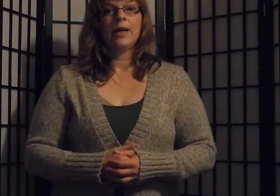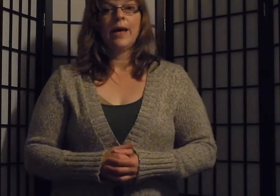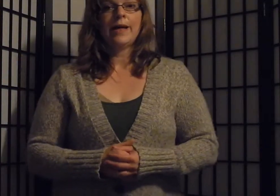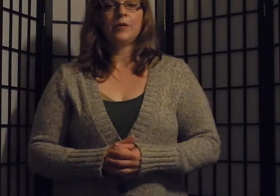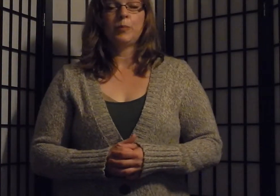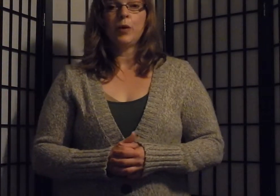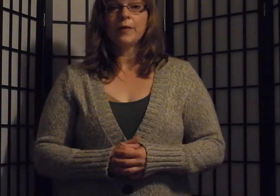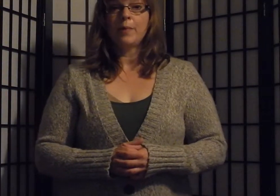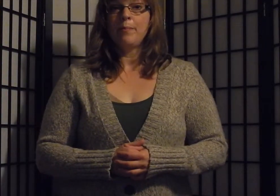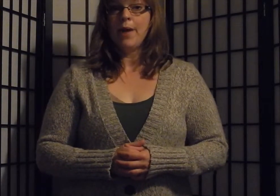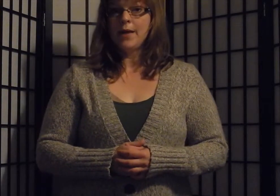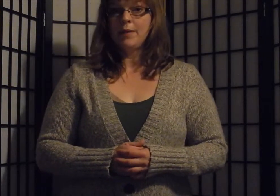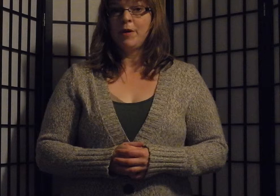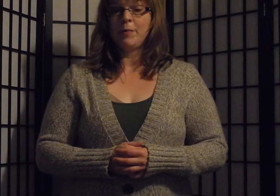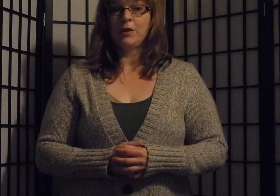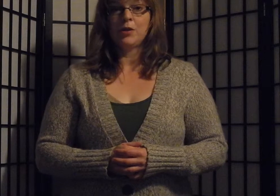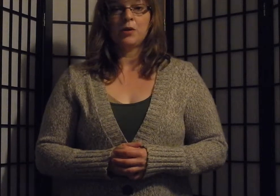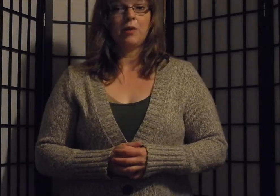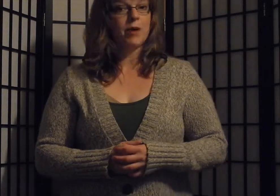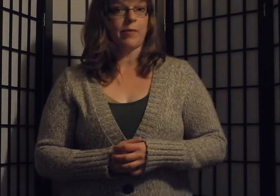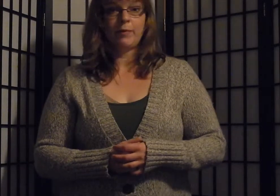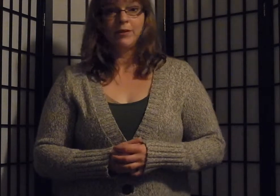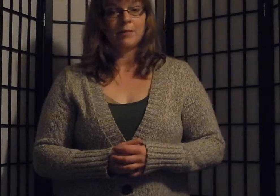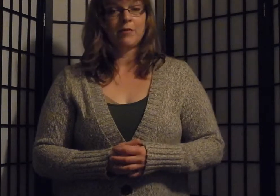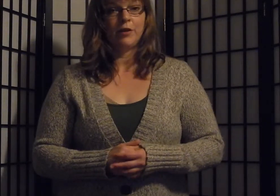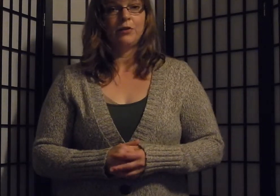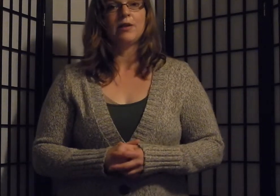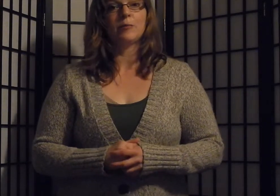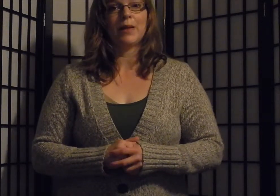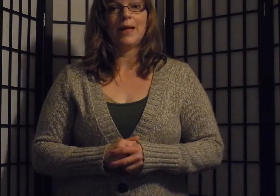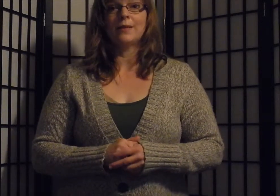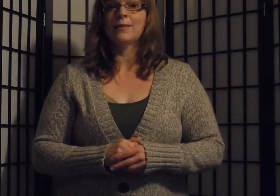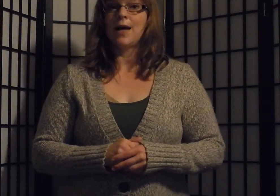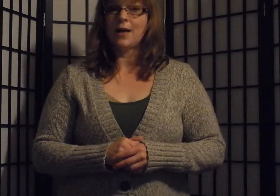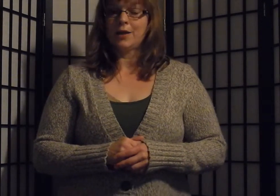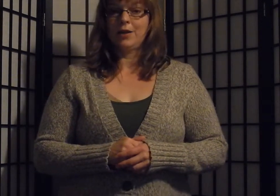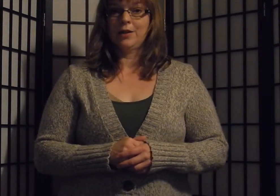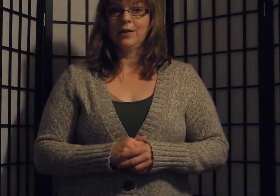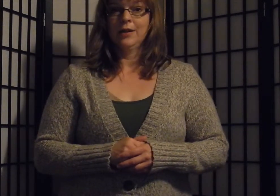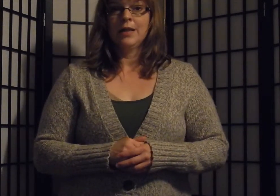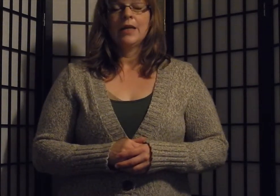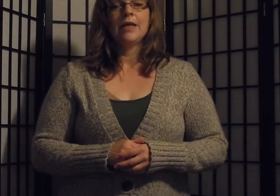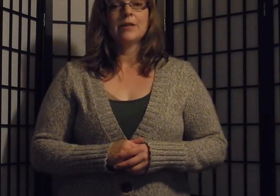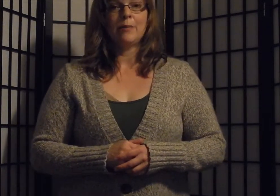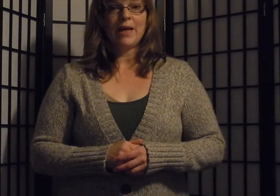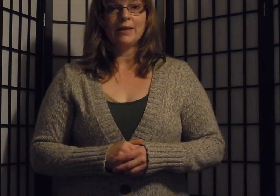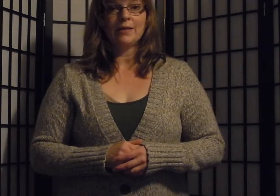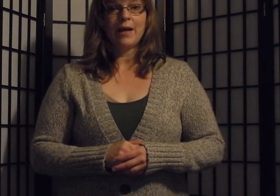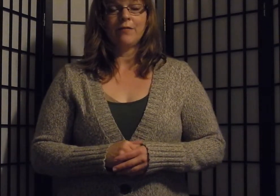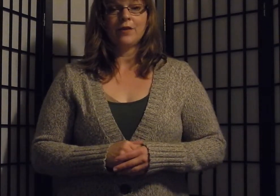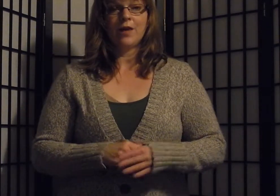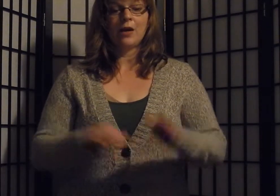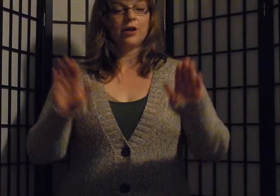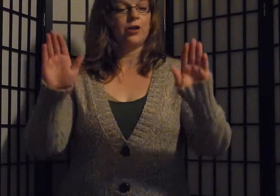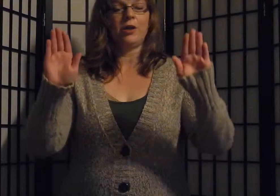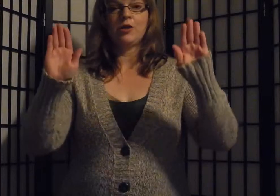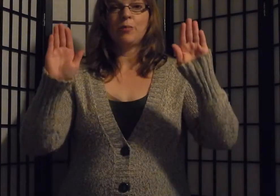A sport that many people enjoy, probably some of you, is playing soccer. To make the sign for soccer, you need your